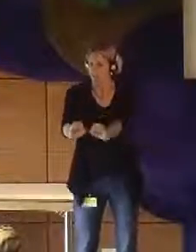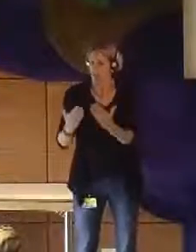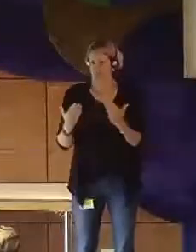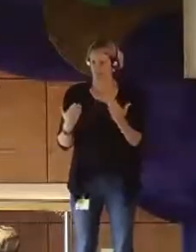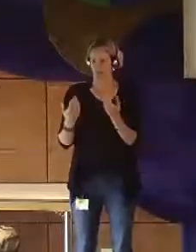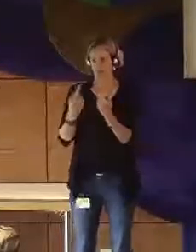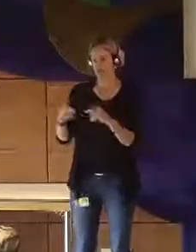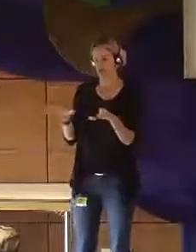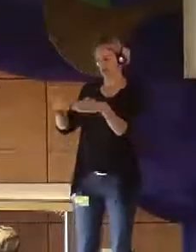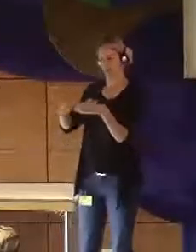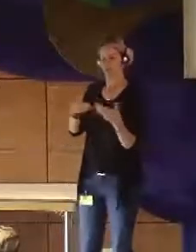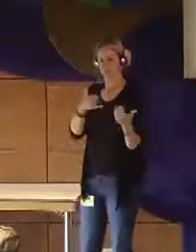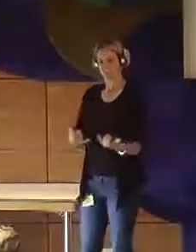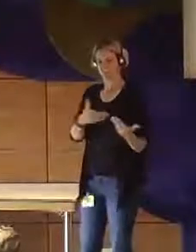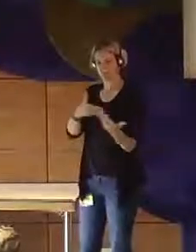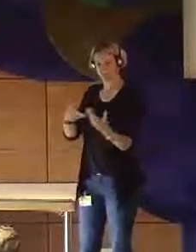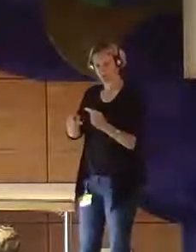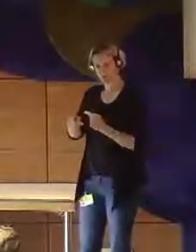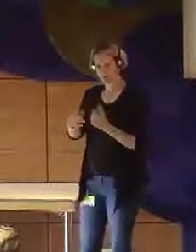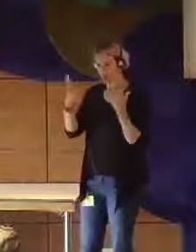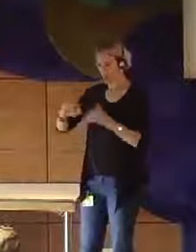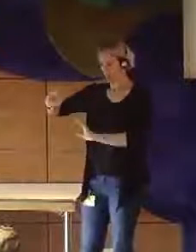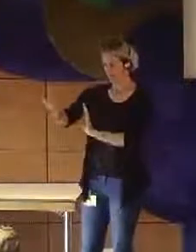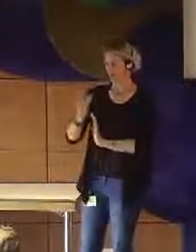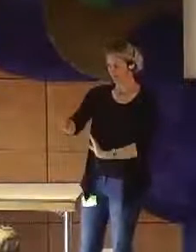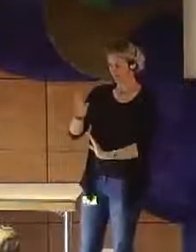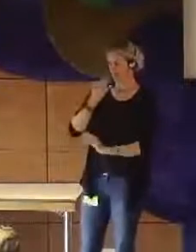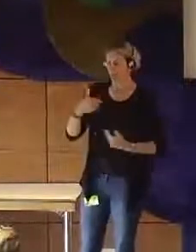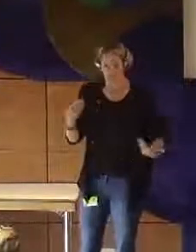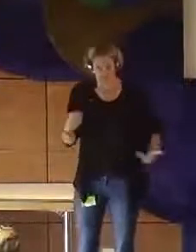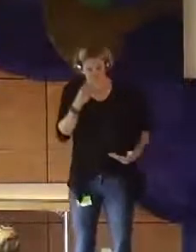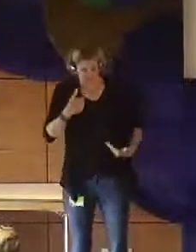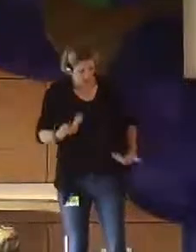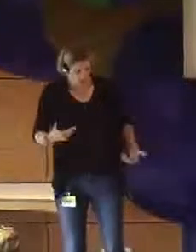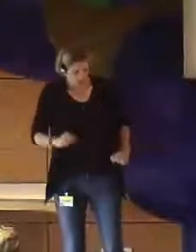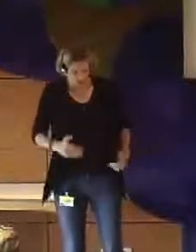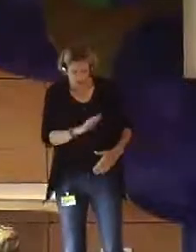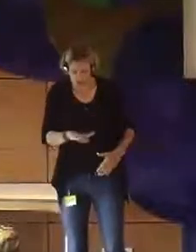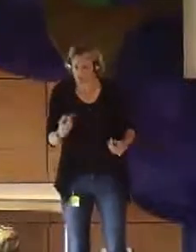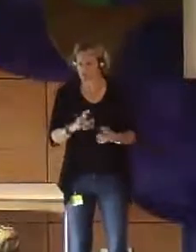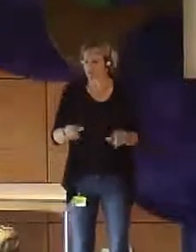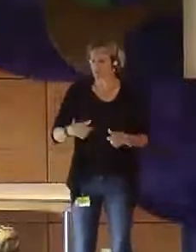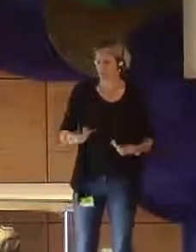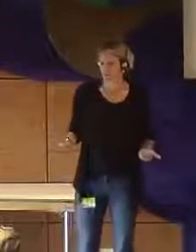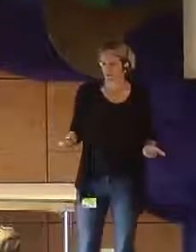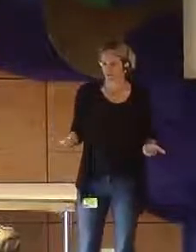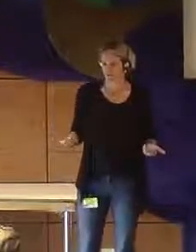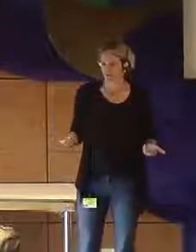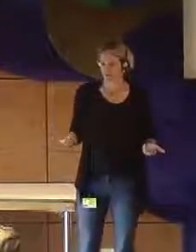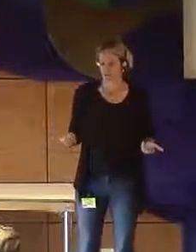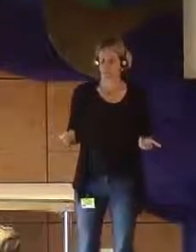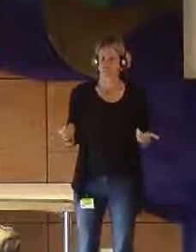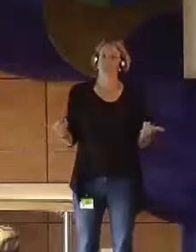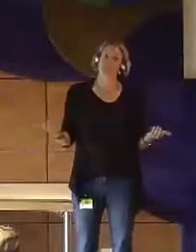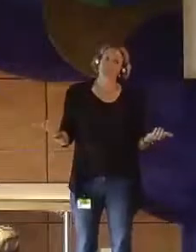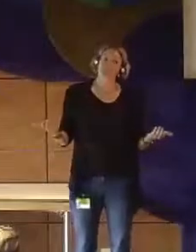talk about fertility. So if you've got this, so if the